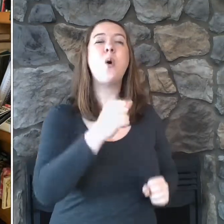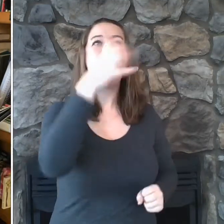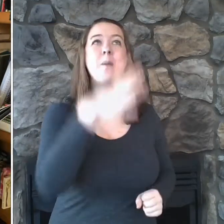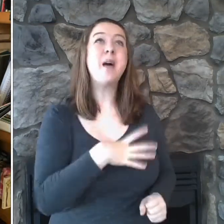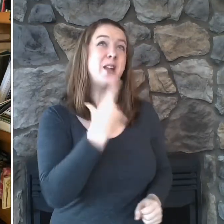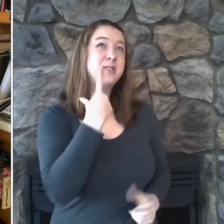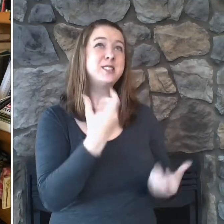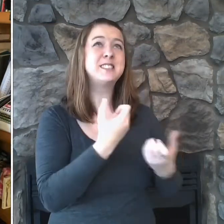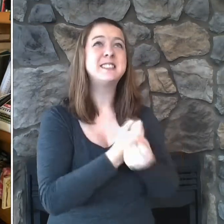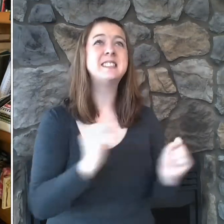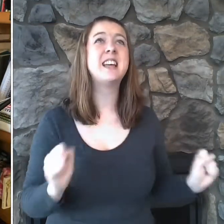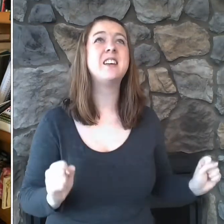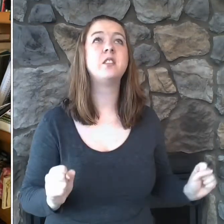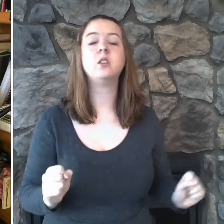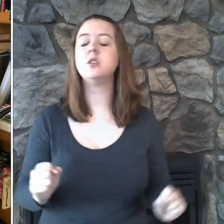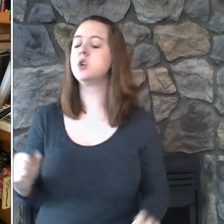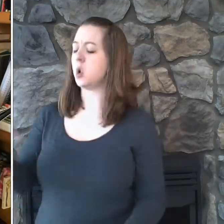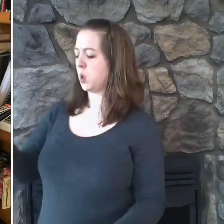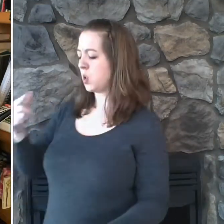saved her.